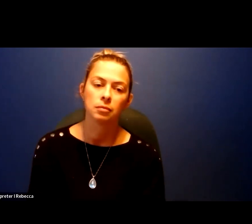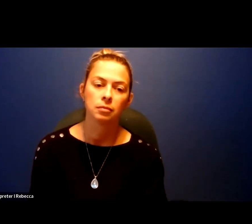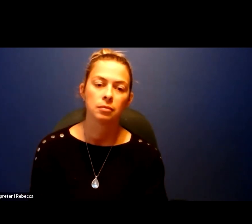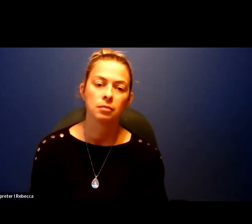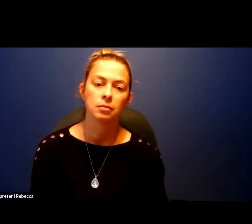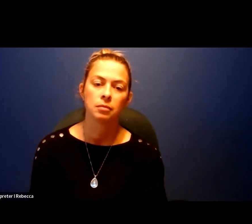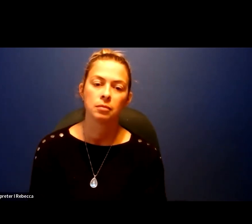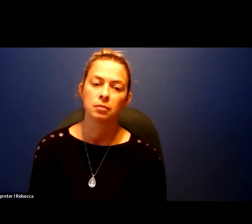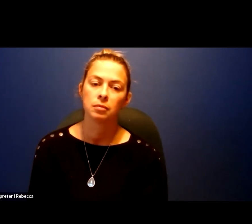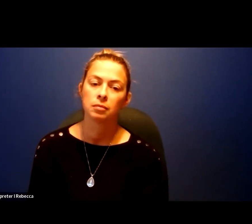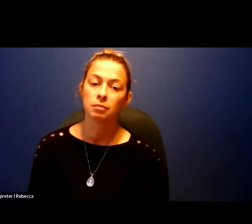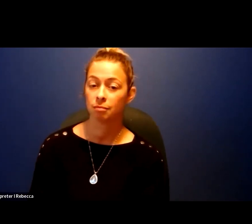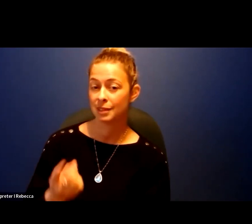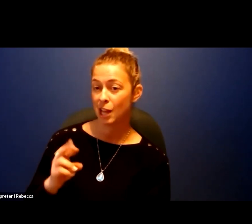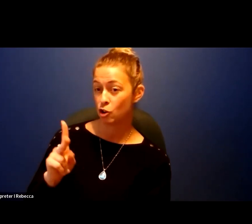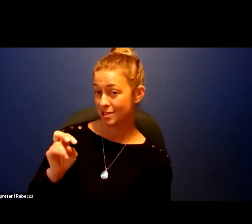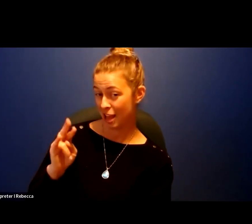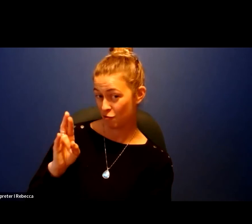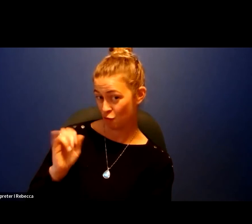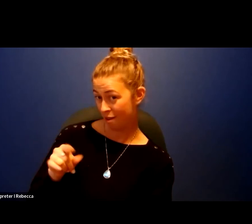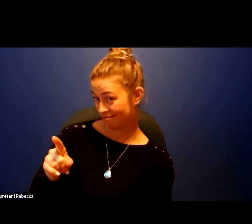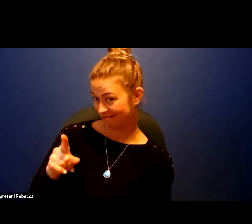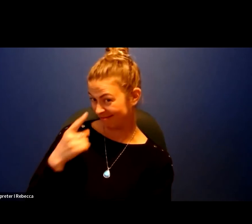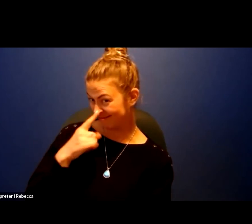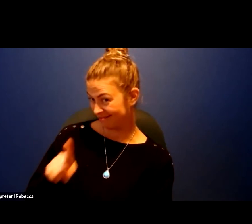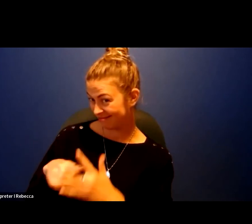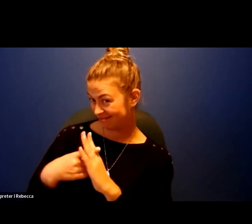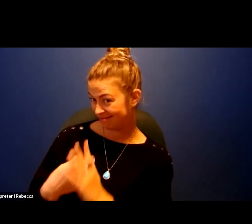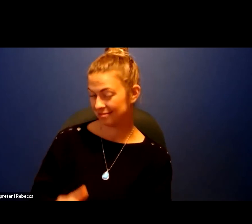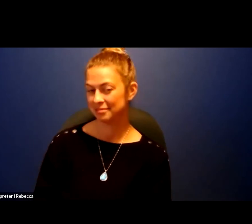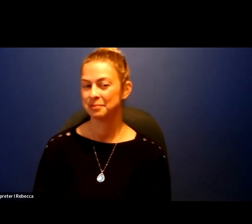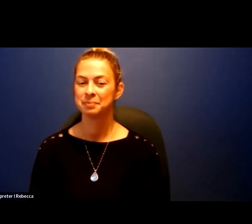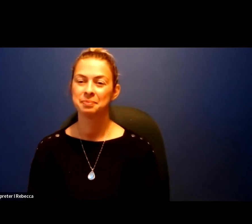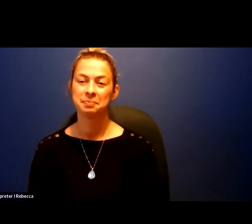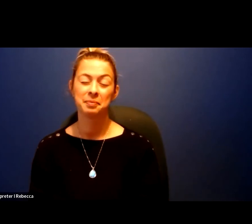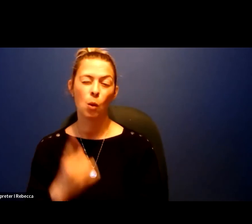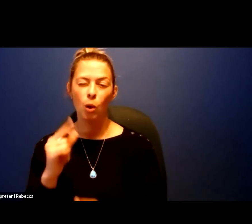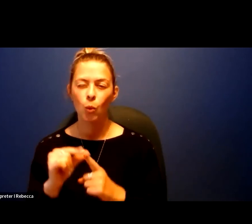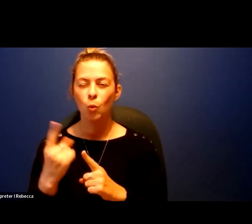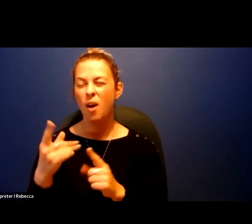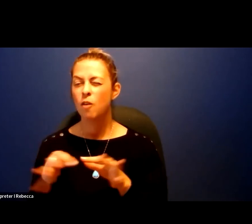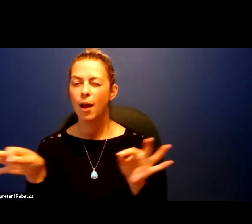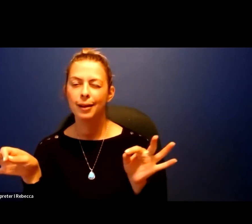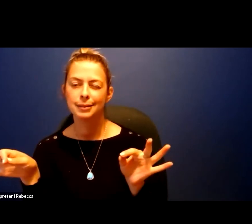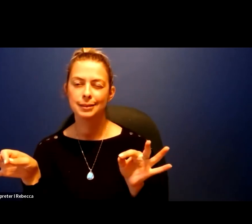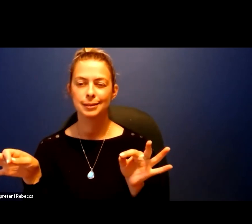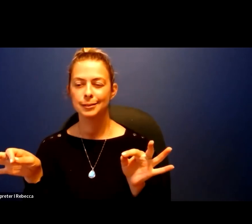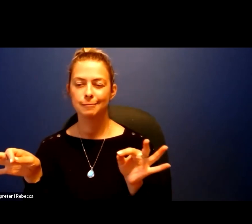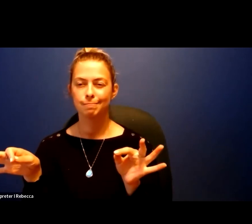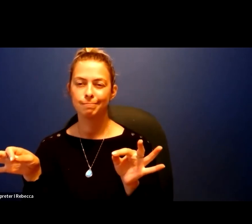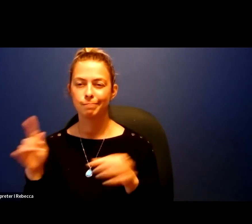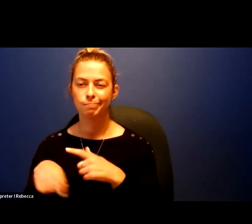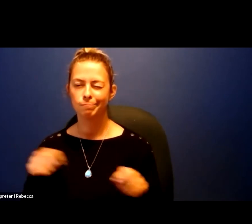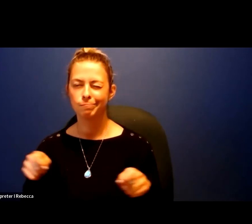And Dr. Kenwright, since you brought this up, I'm going to ask you to go first. So one word or phrase, like to bring us home